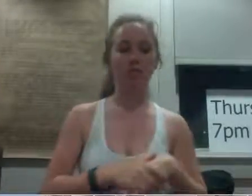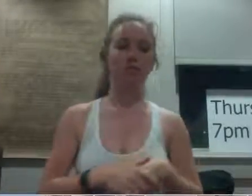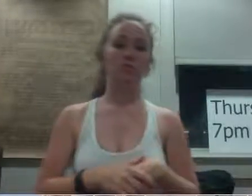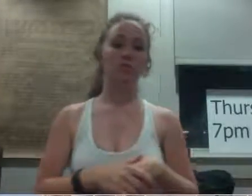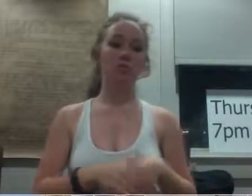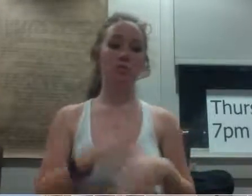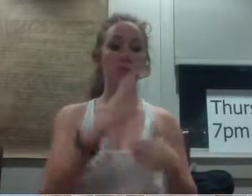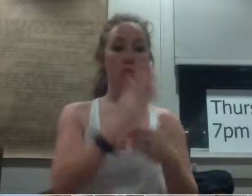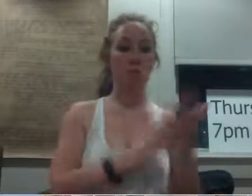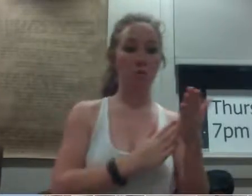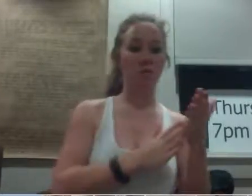which is a business,